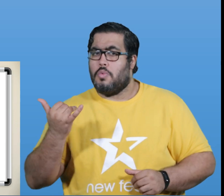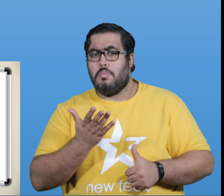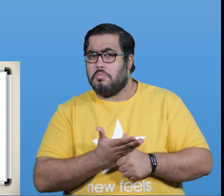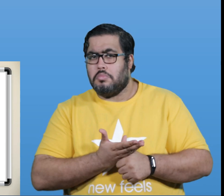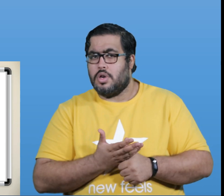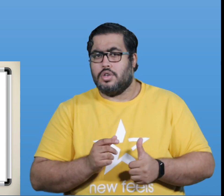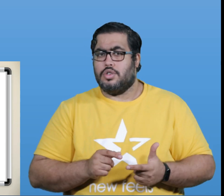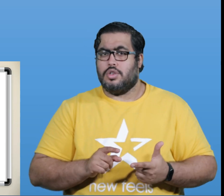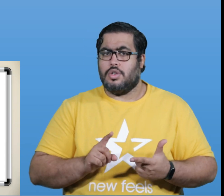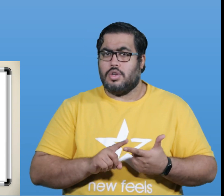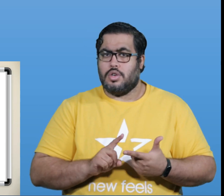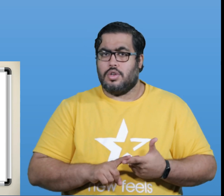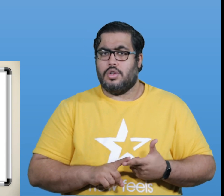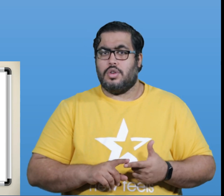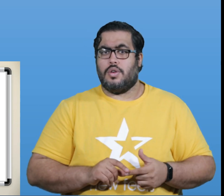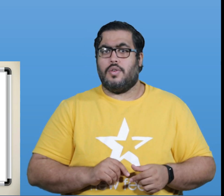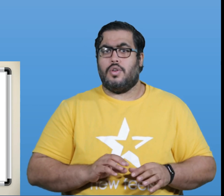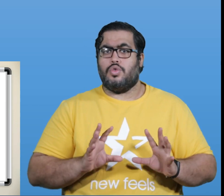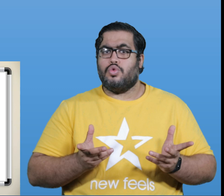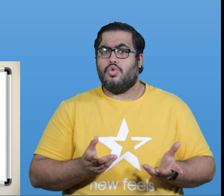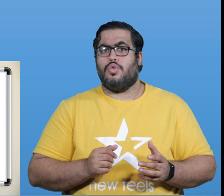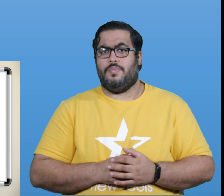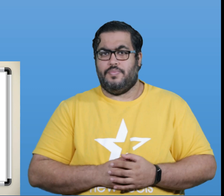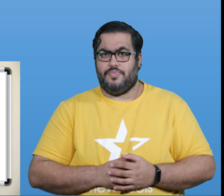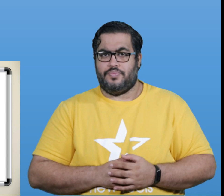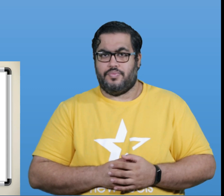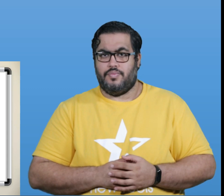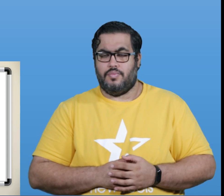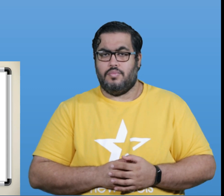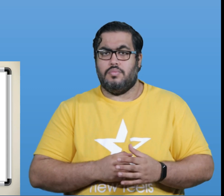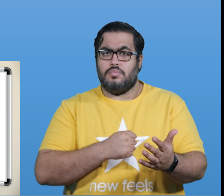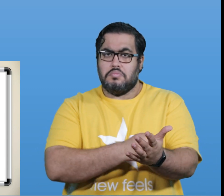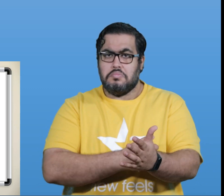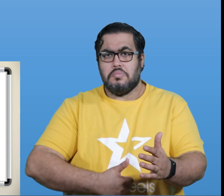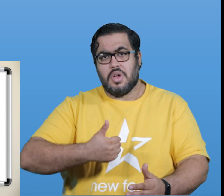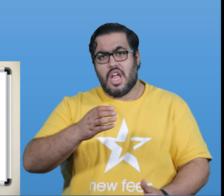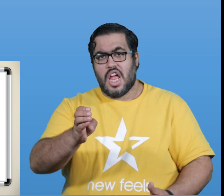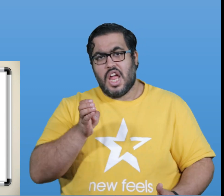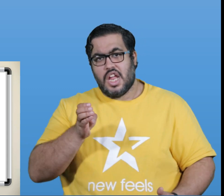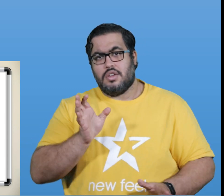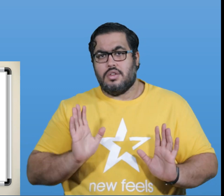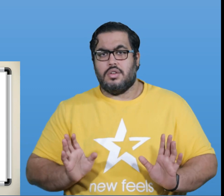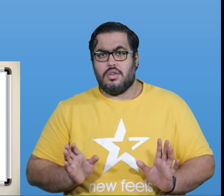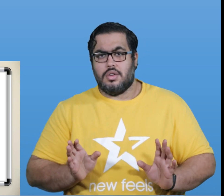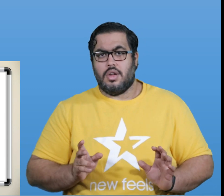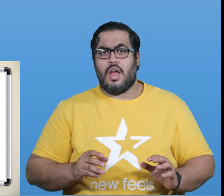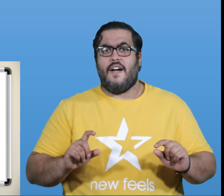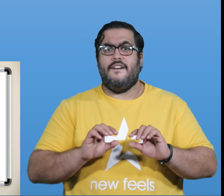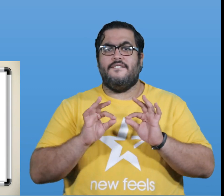celebration. What is the event and why is it important? So graduating from school and family support, and